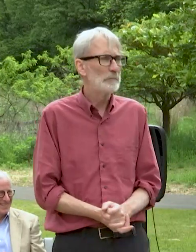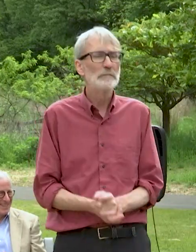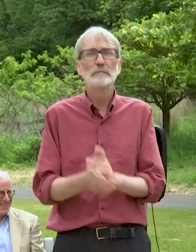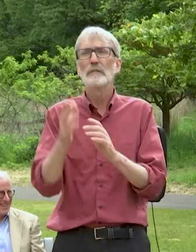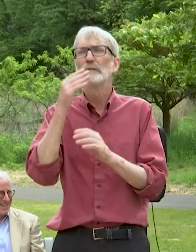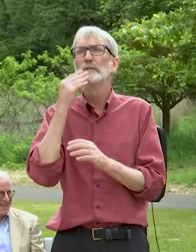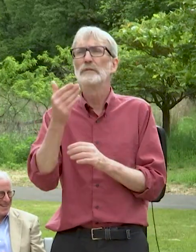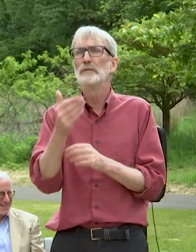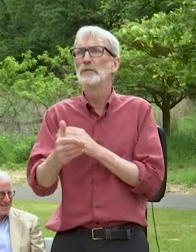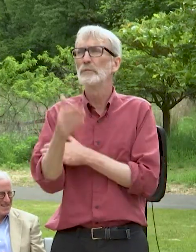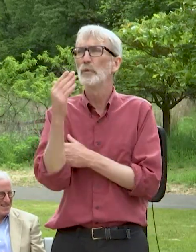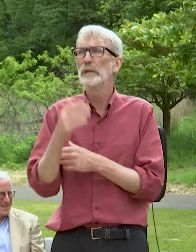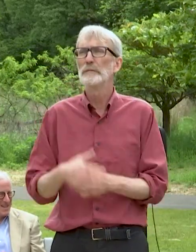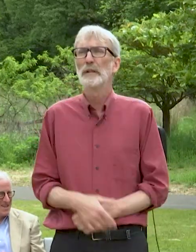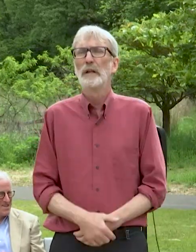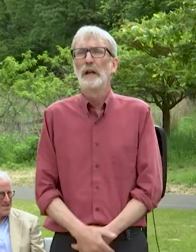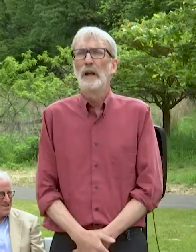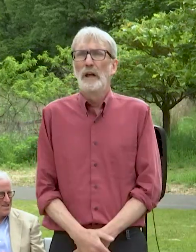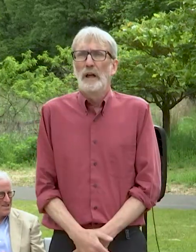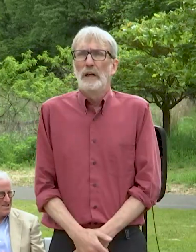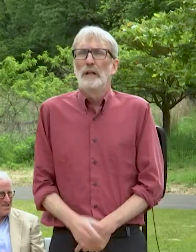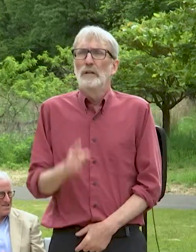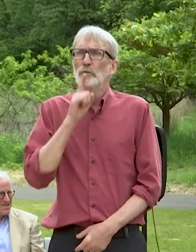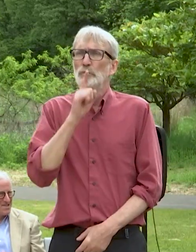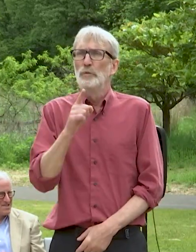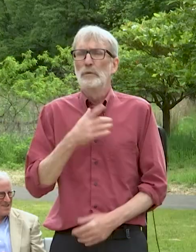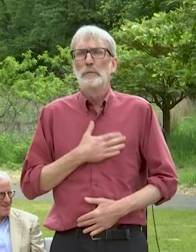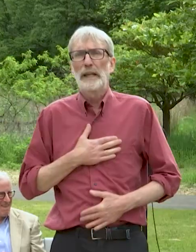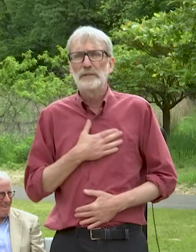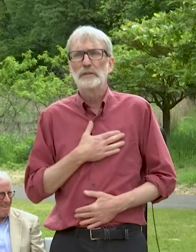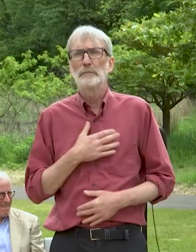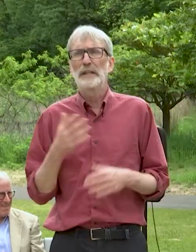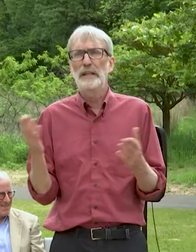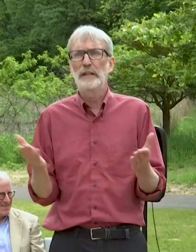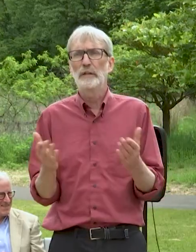Good morning, everyone. It is a pleasure to be here with